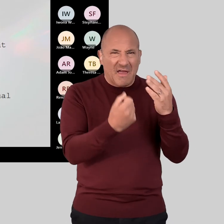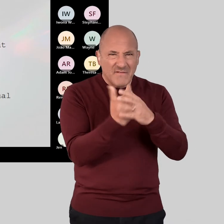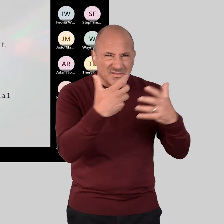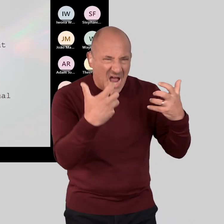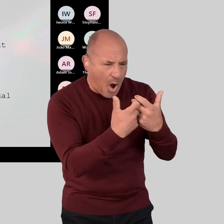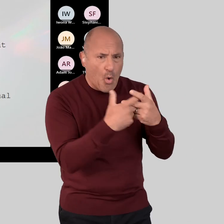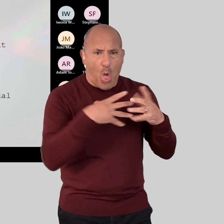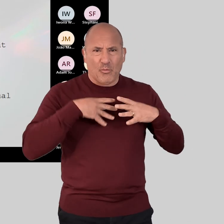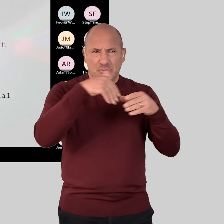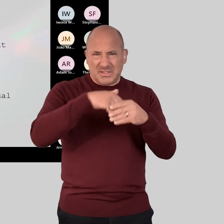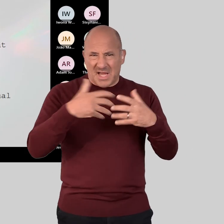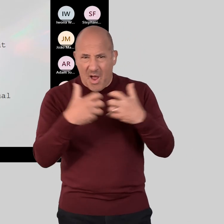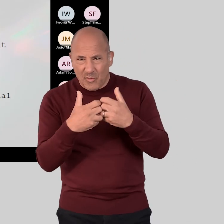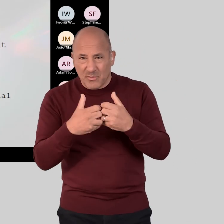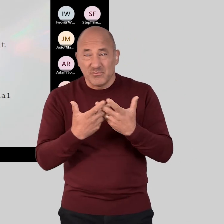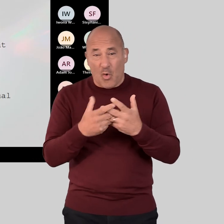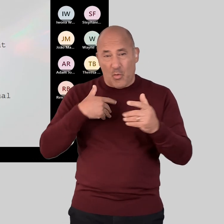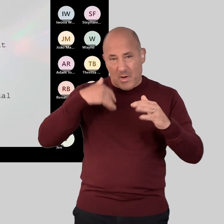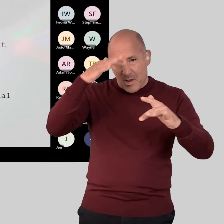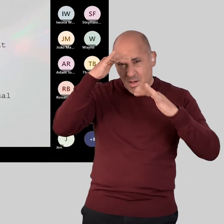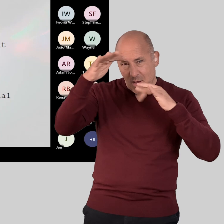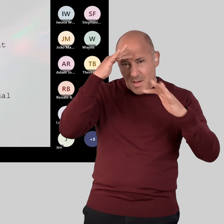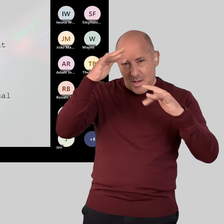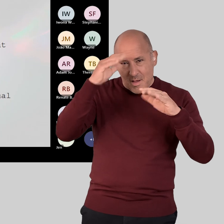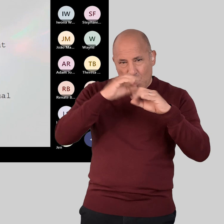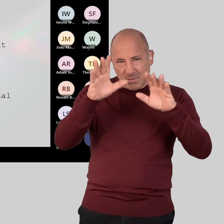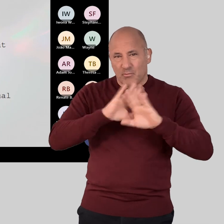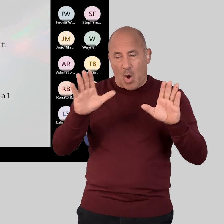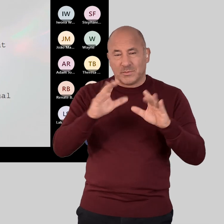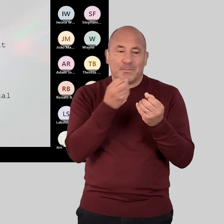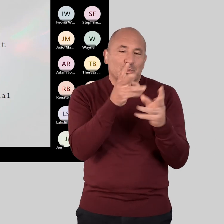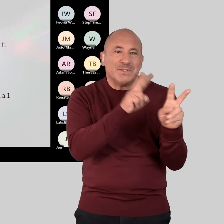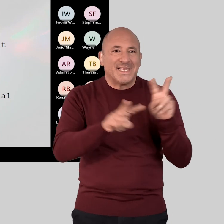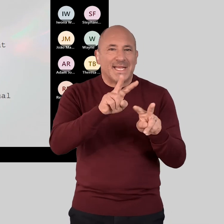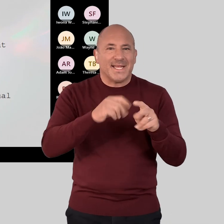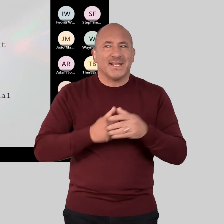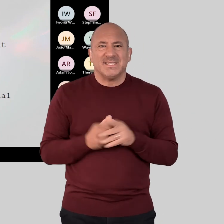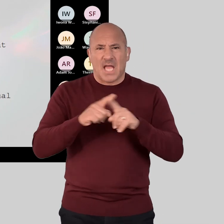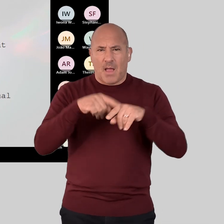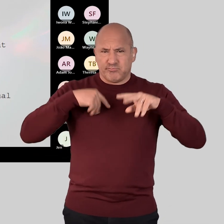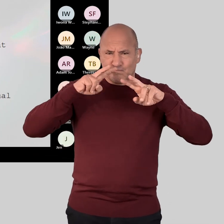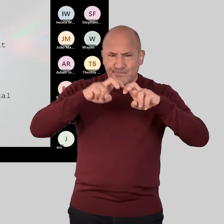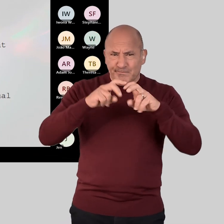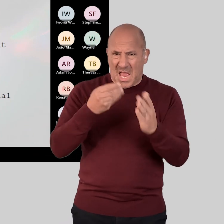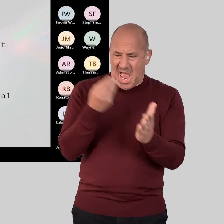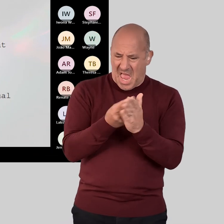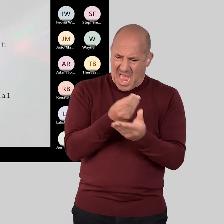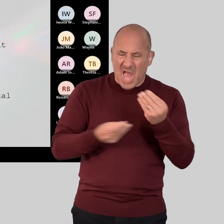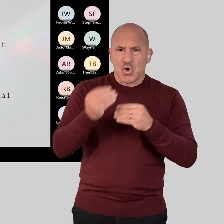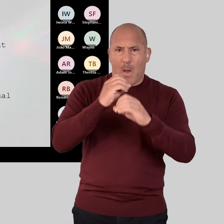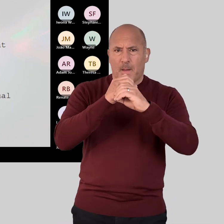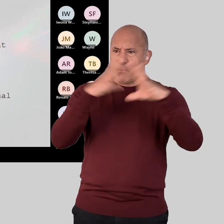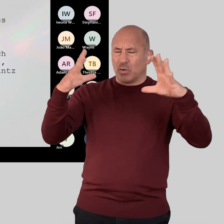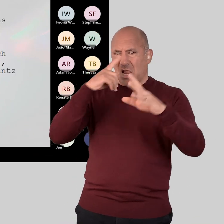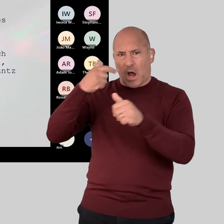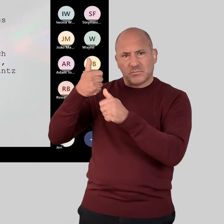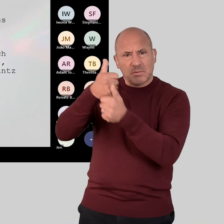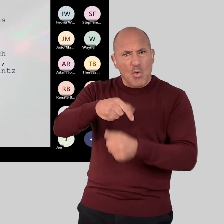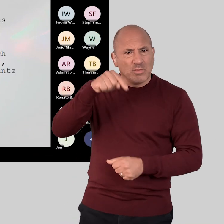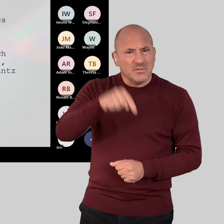other events or existing content? So a kind of ontological analysis rather than kind of about the aesthetics. We're also looking at what are the